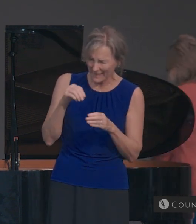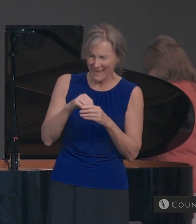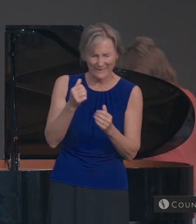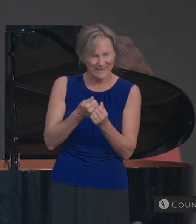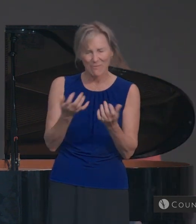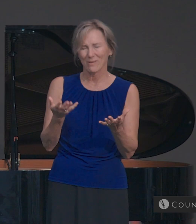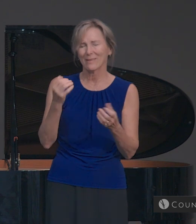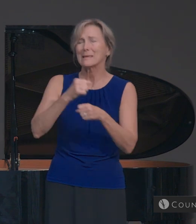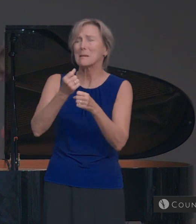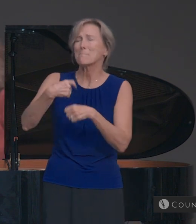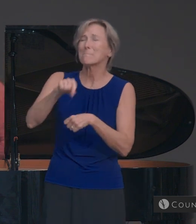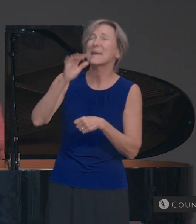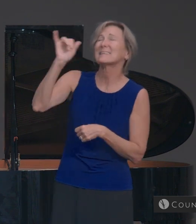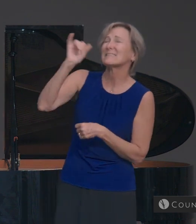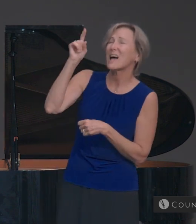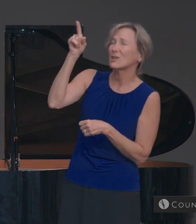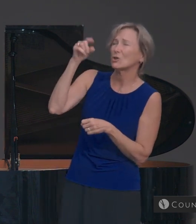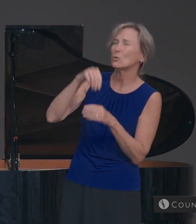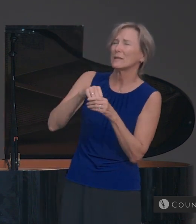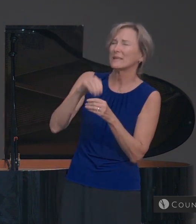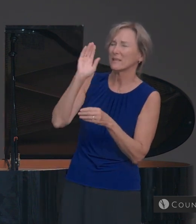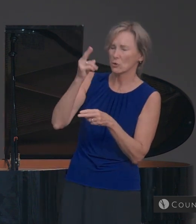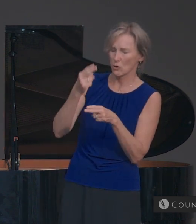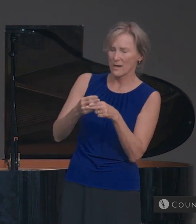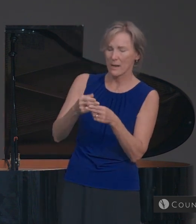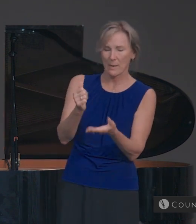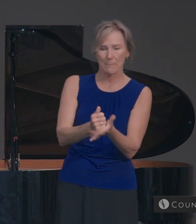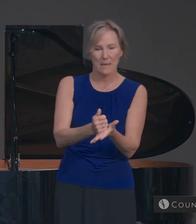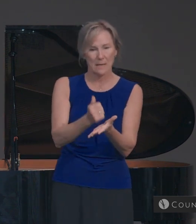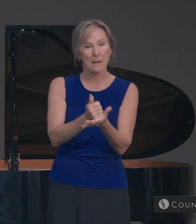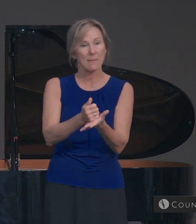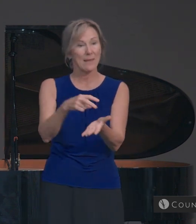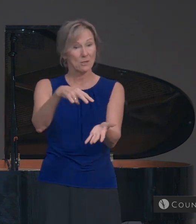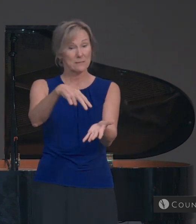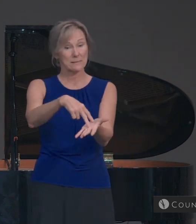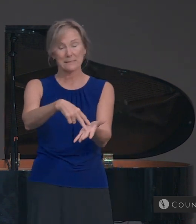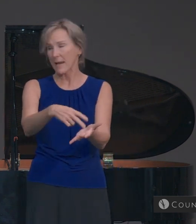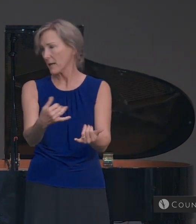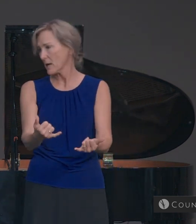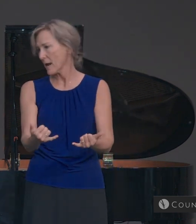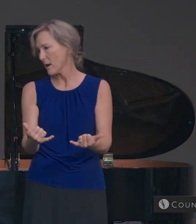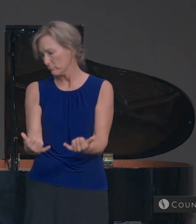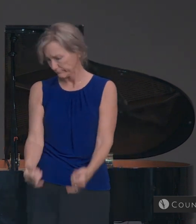Make us like you today. We ask this in your name. Amen. Go ahead and stand.